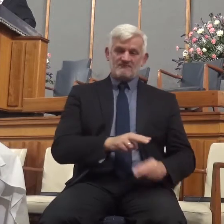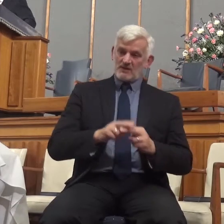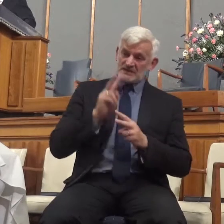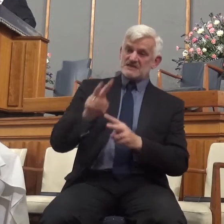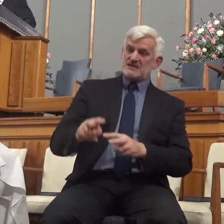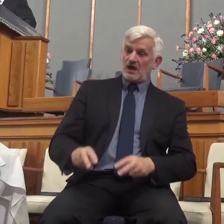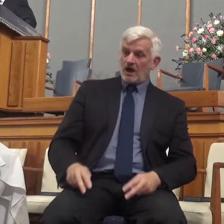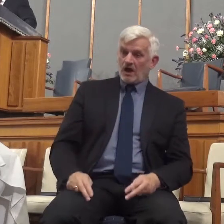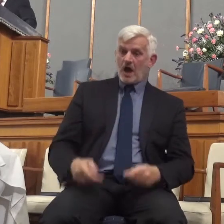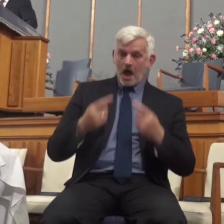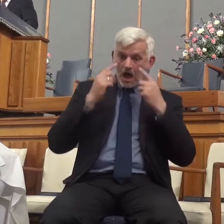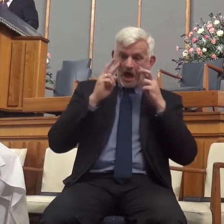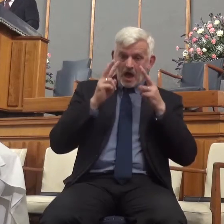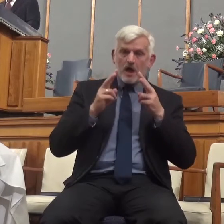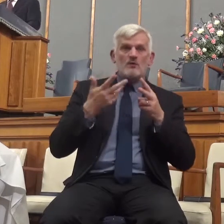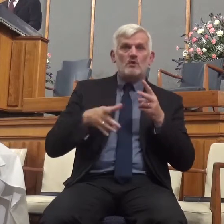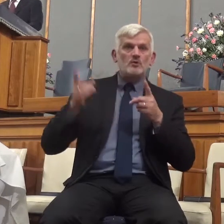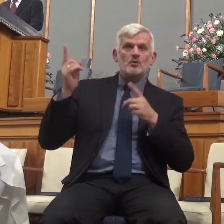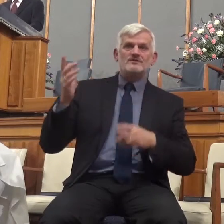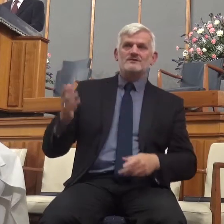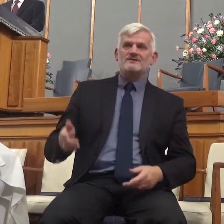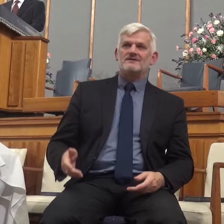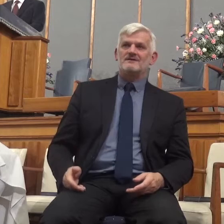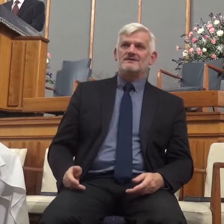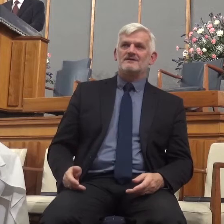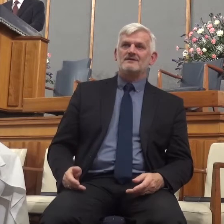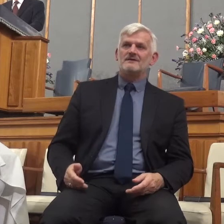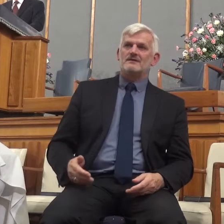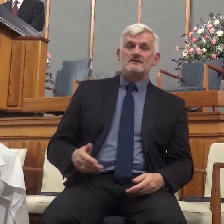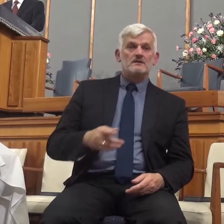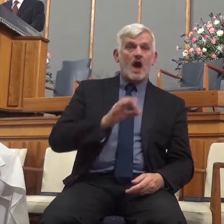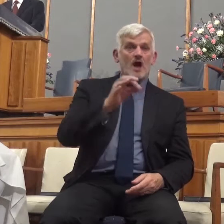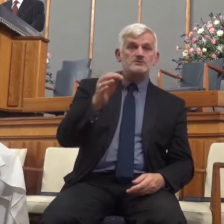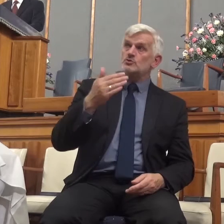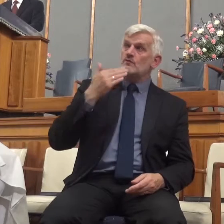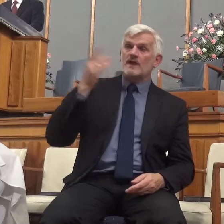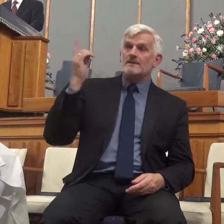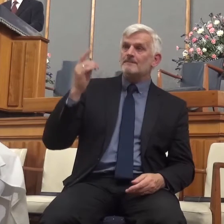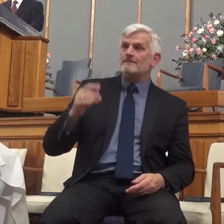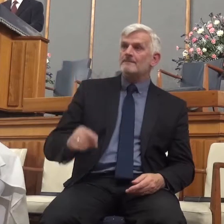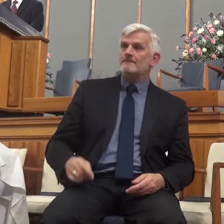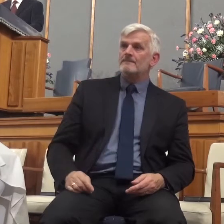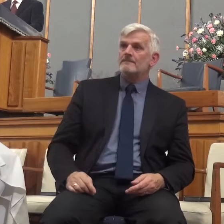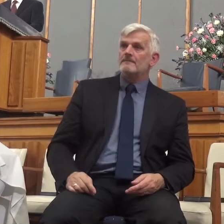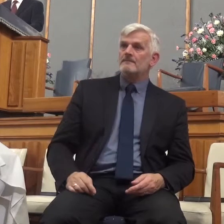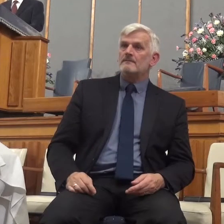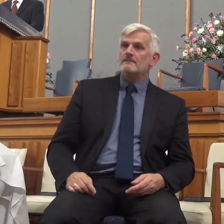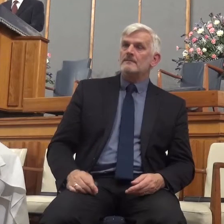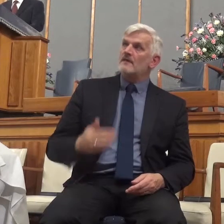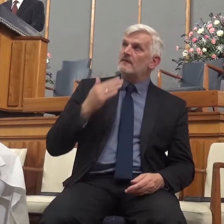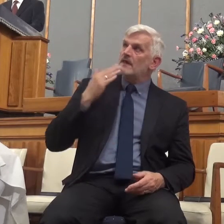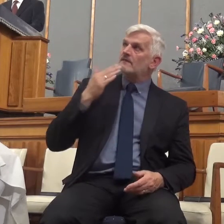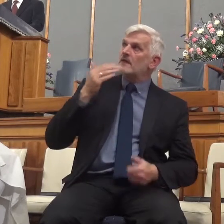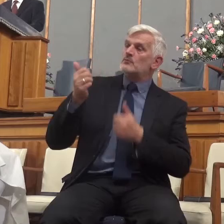God has given it all. To give thanks to him, to praise him for it, well, his